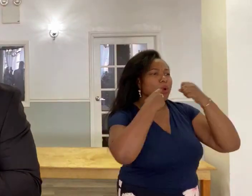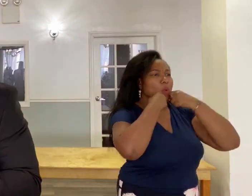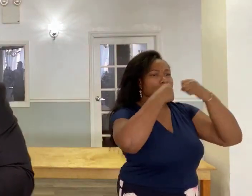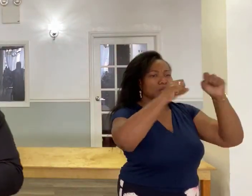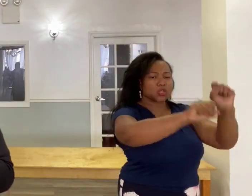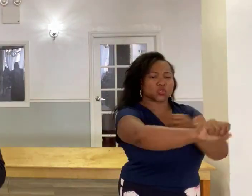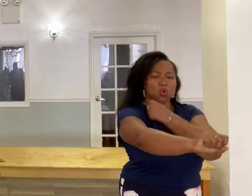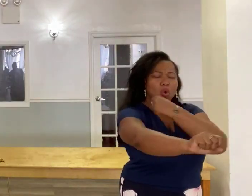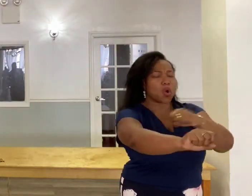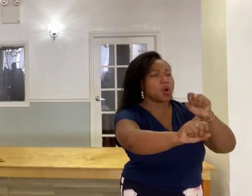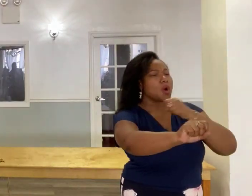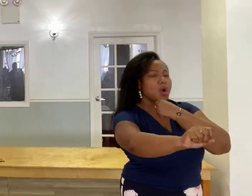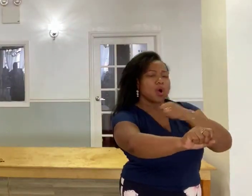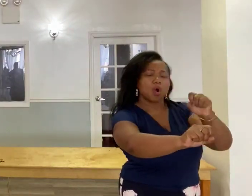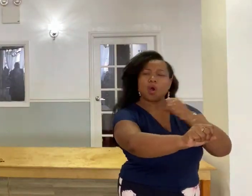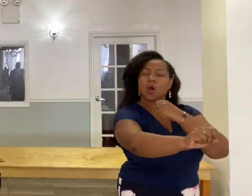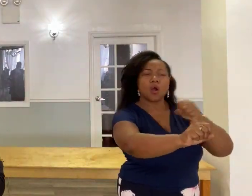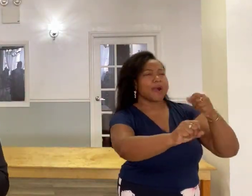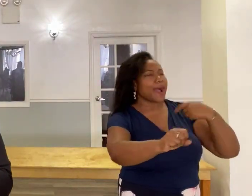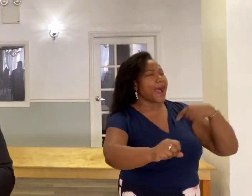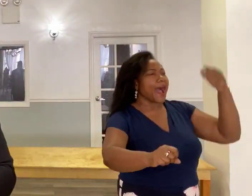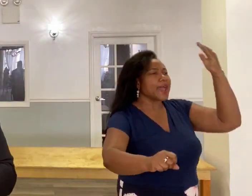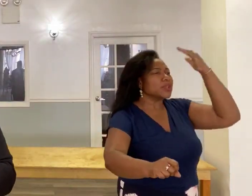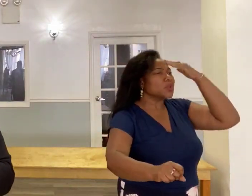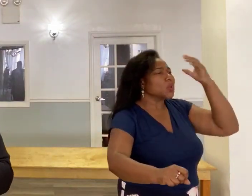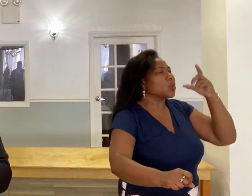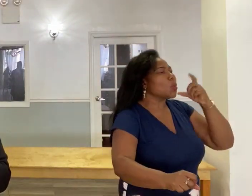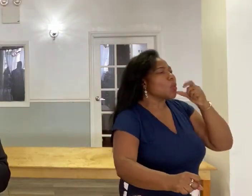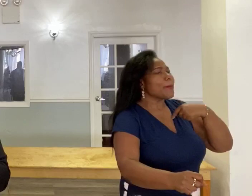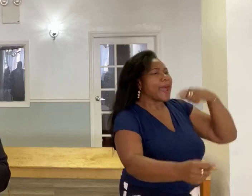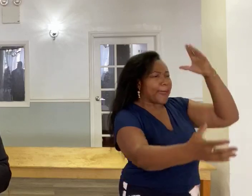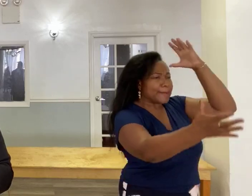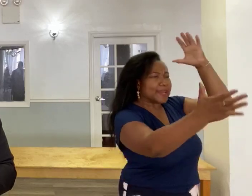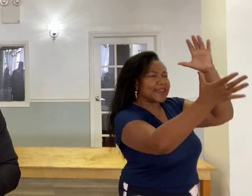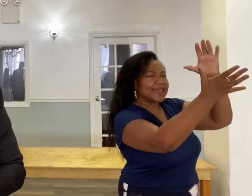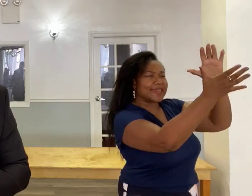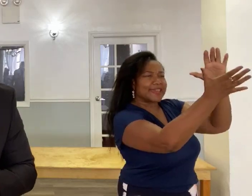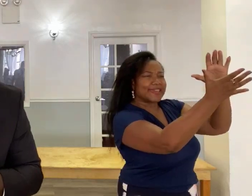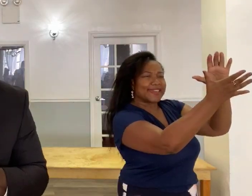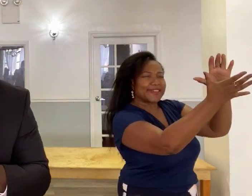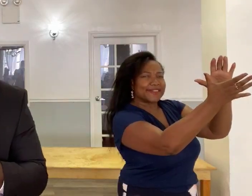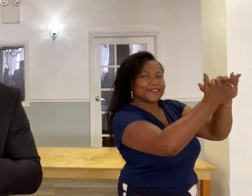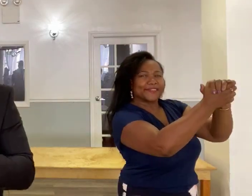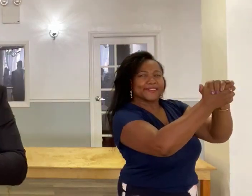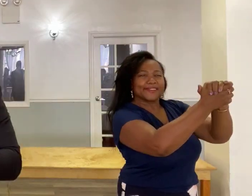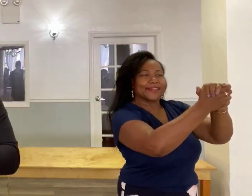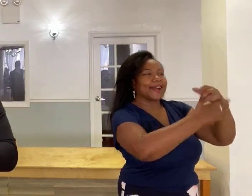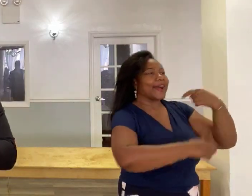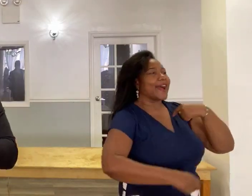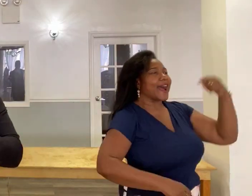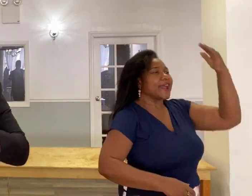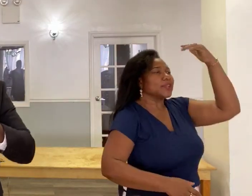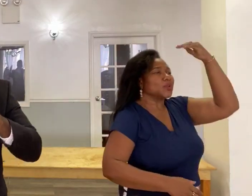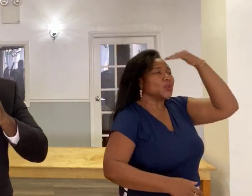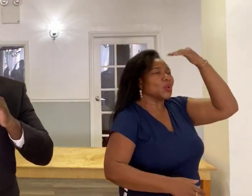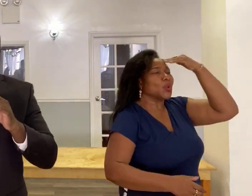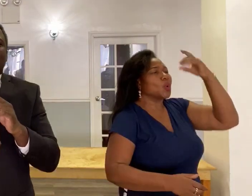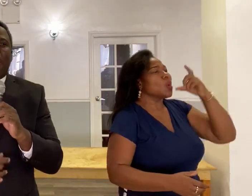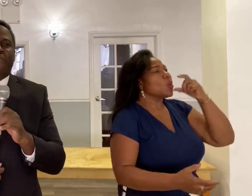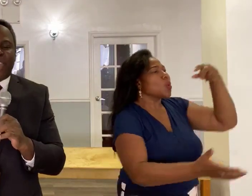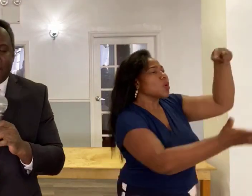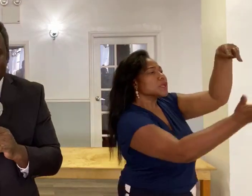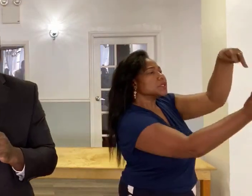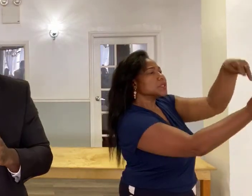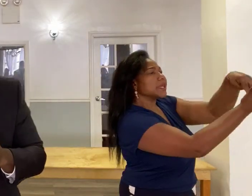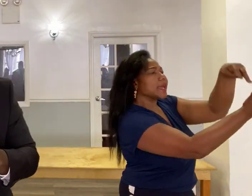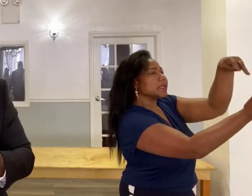and sing, I know whom I have believed. I know who I have believed. Let's all stand to